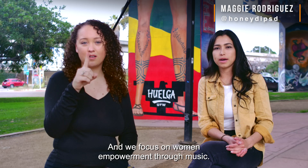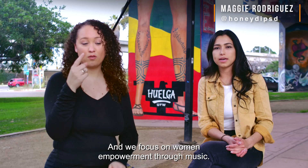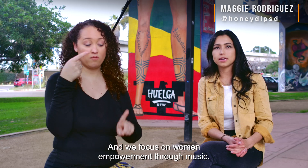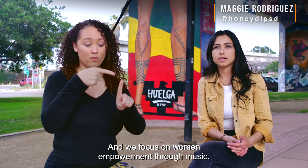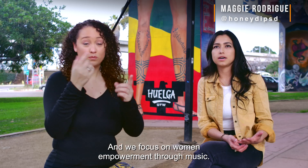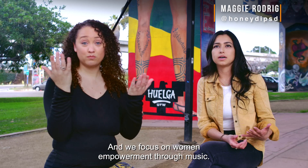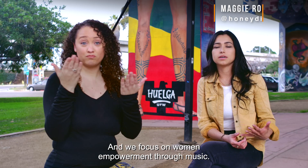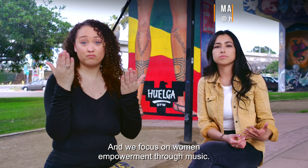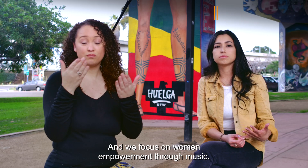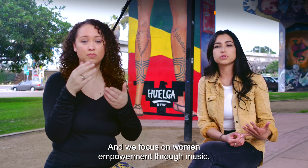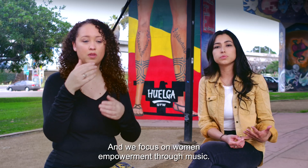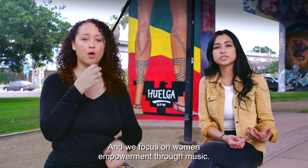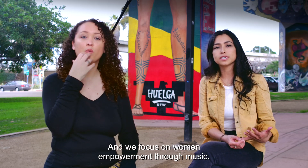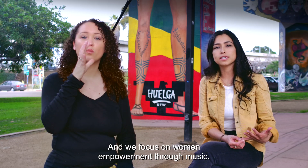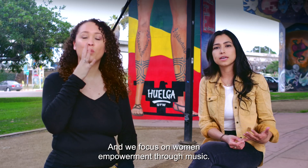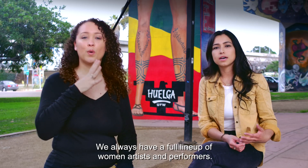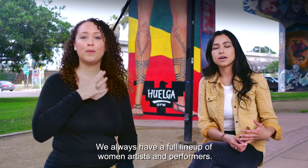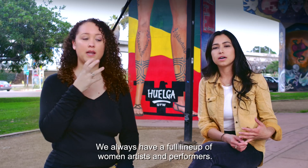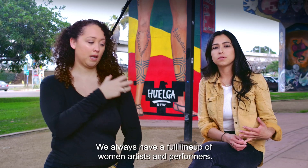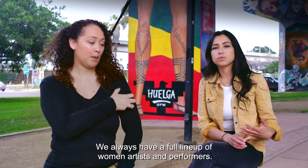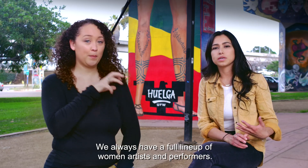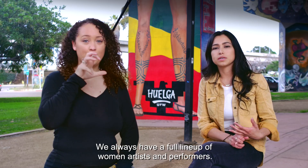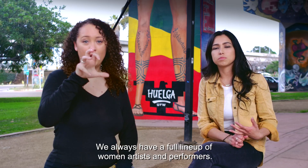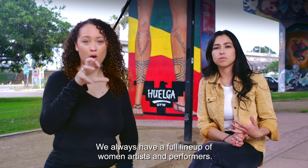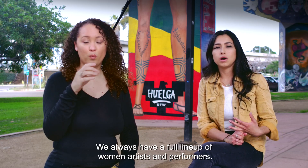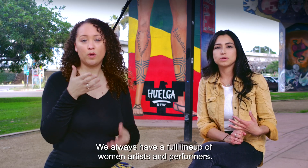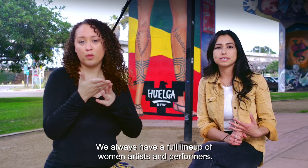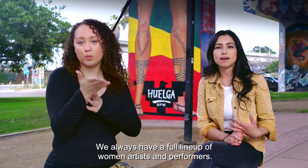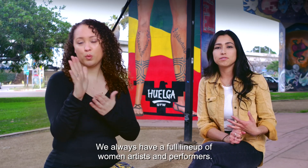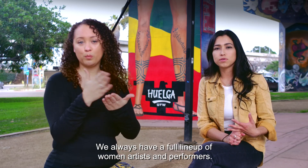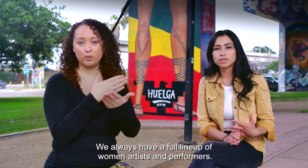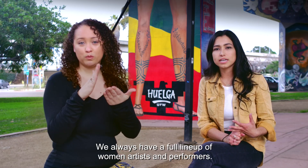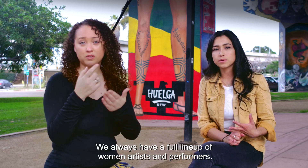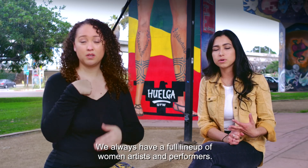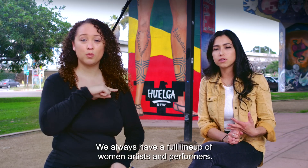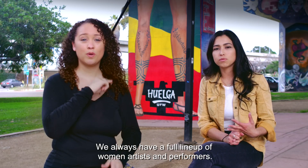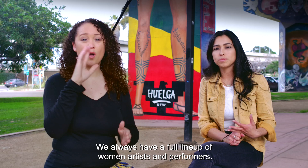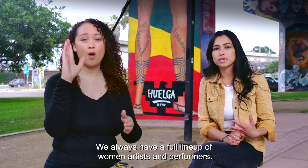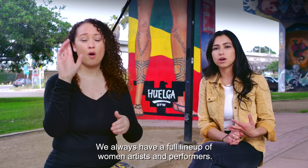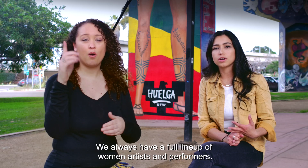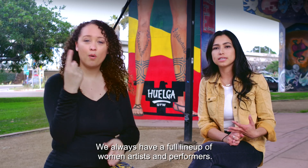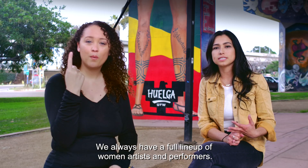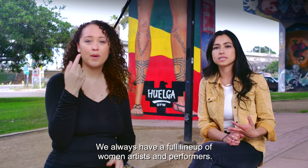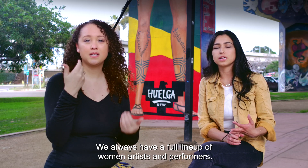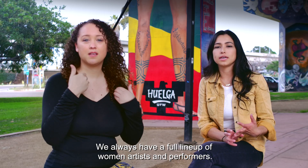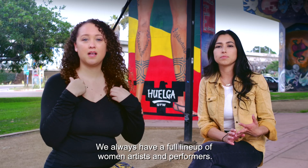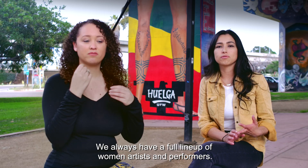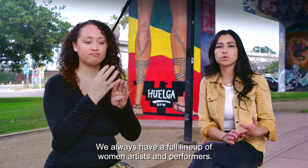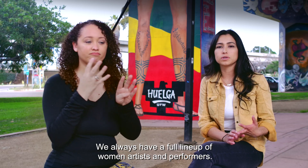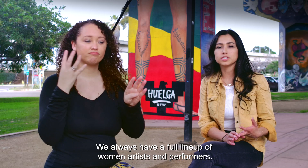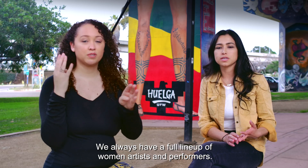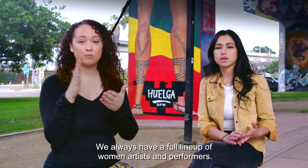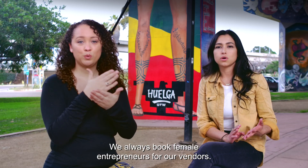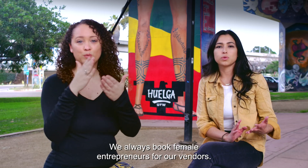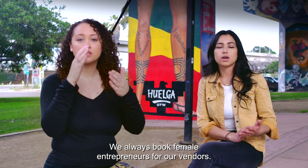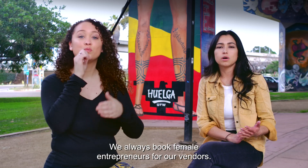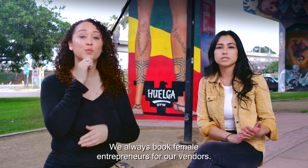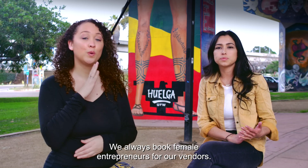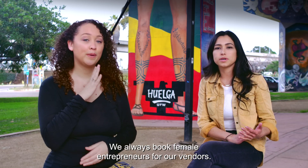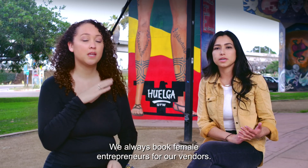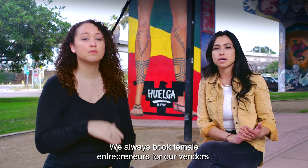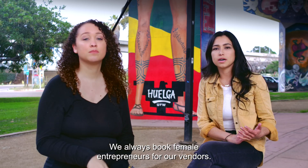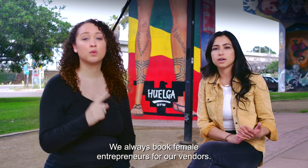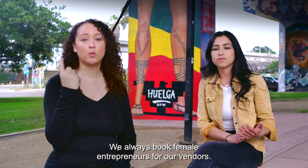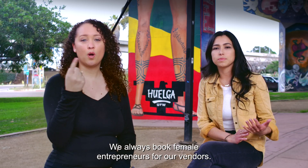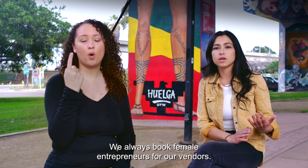empowerment through music. We always have a full lineup of women artists and performers. We